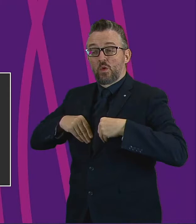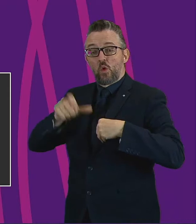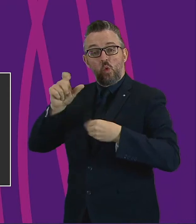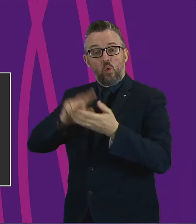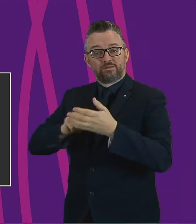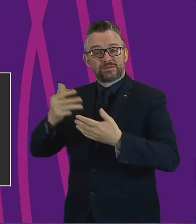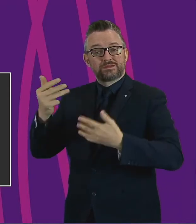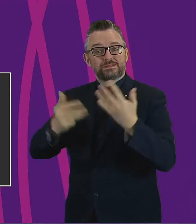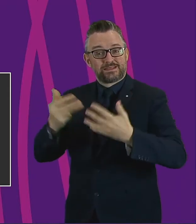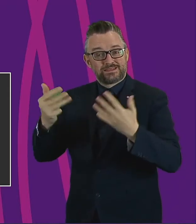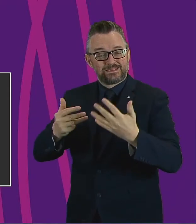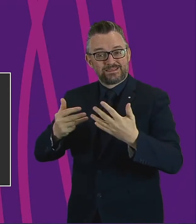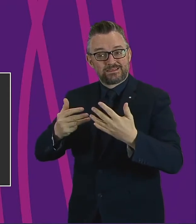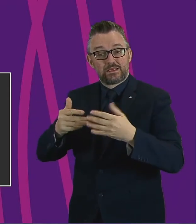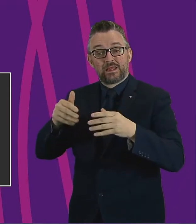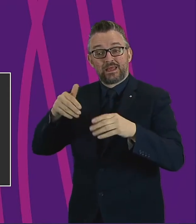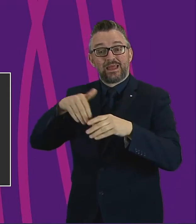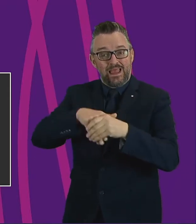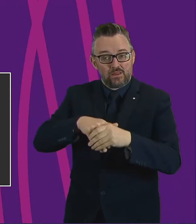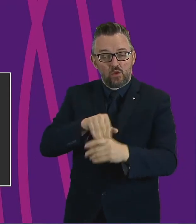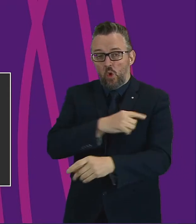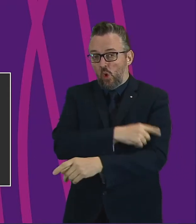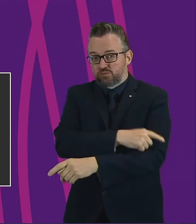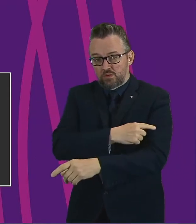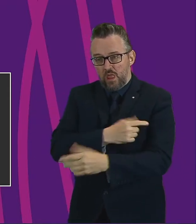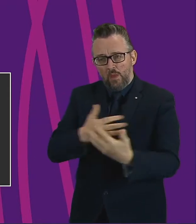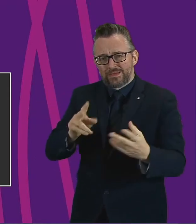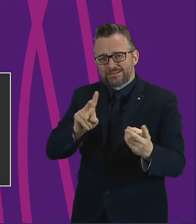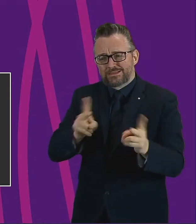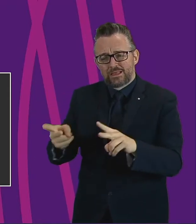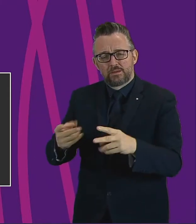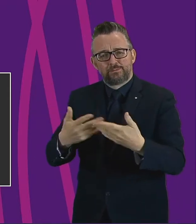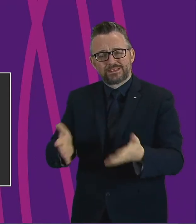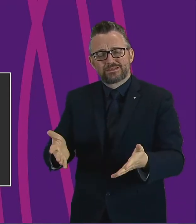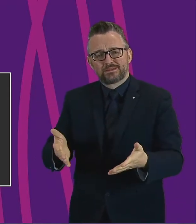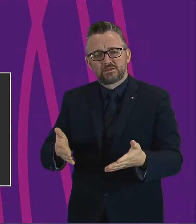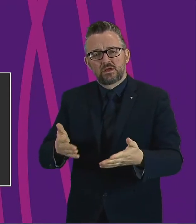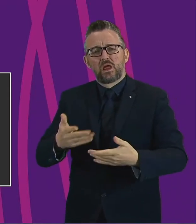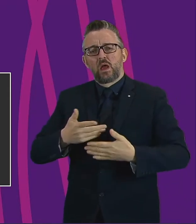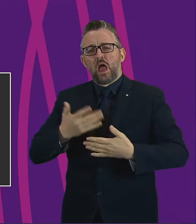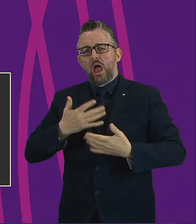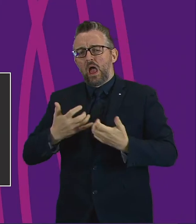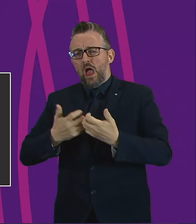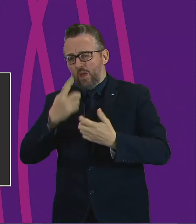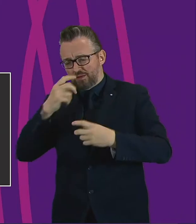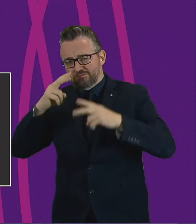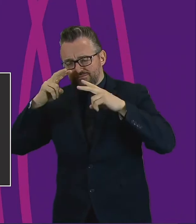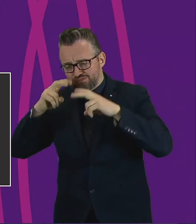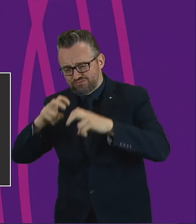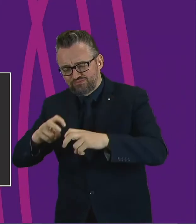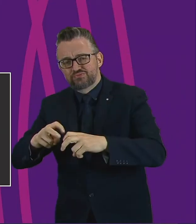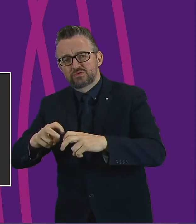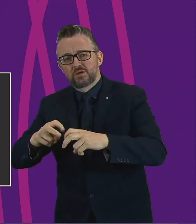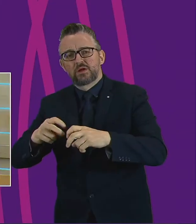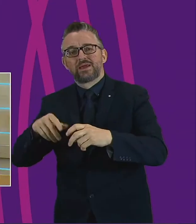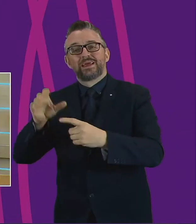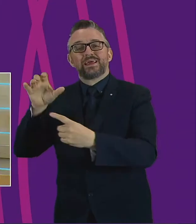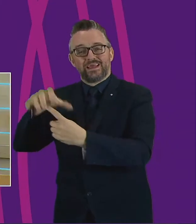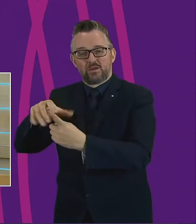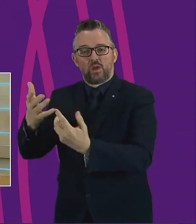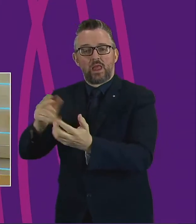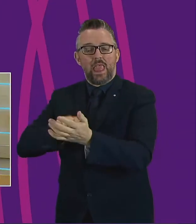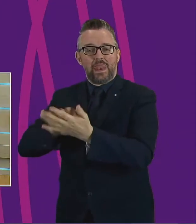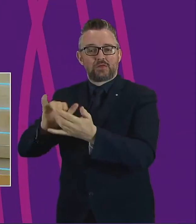COVID-19 in a hospital and what action has been taken to investigate outbreaks in NHS settings.